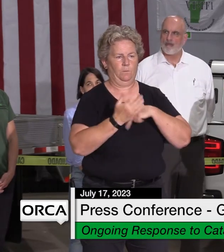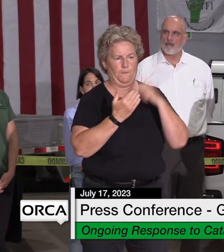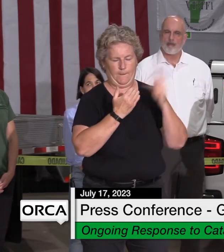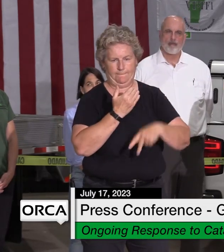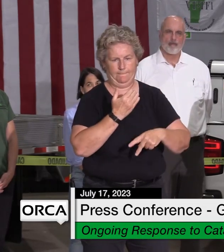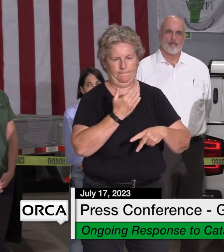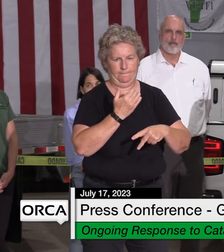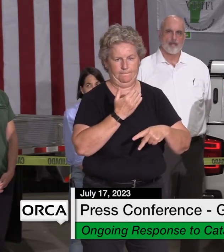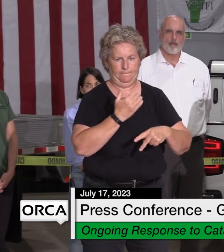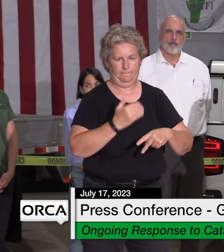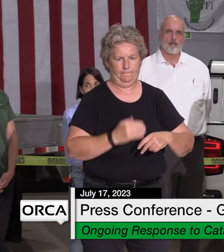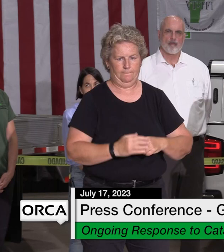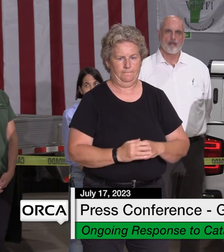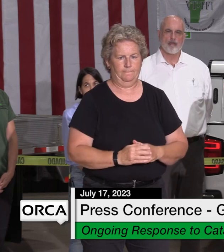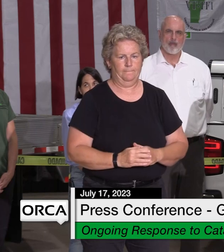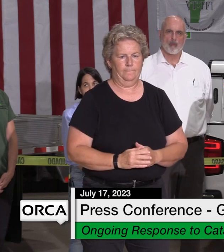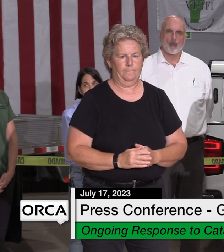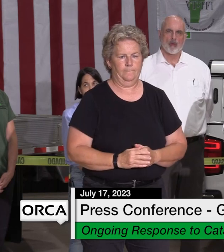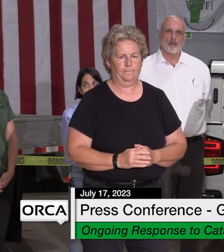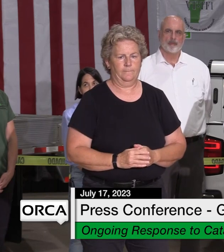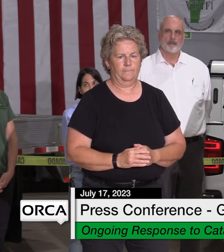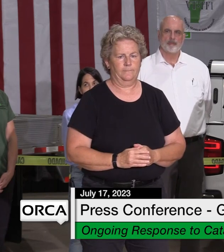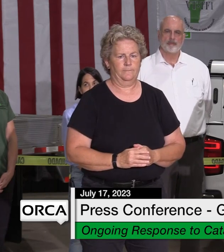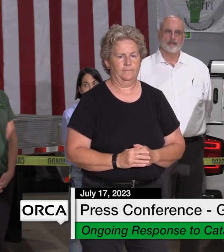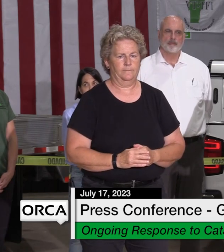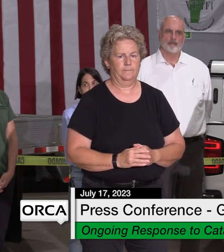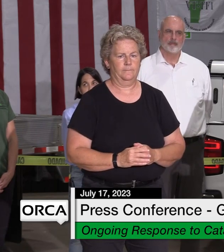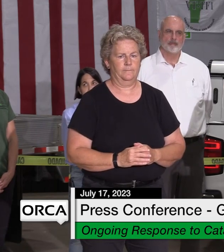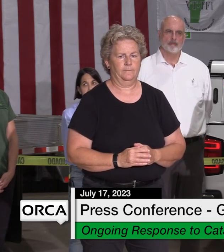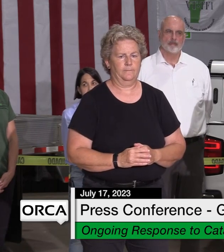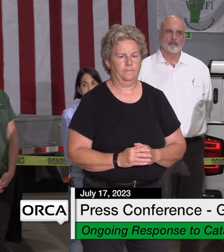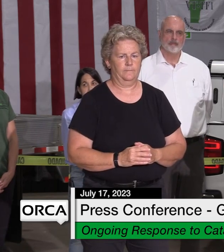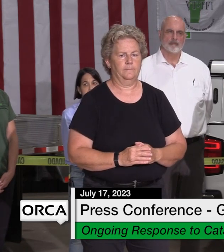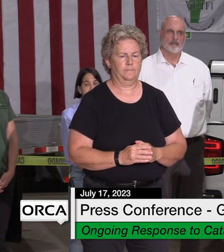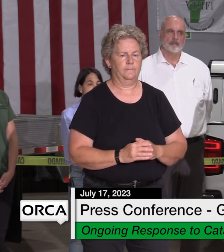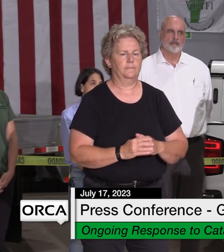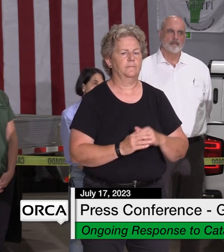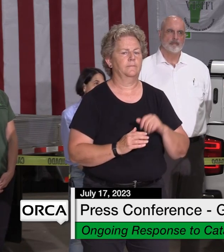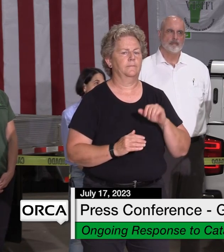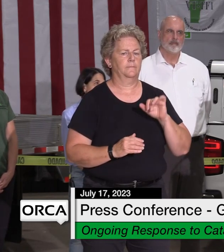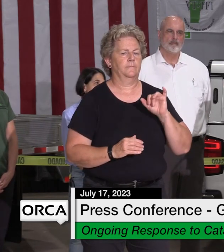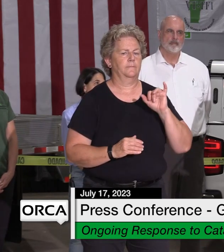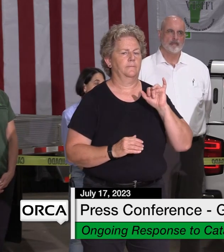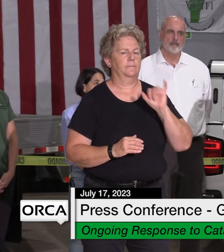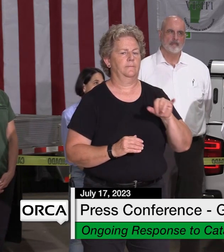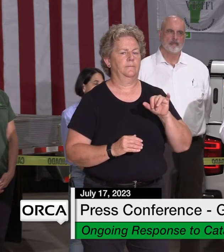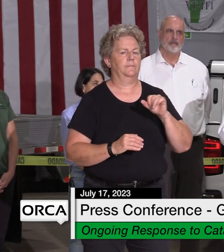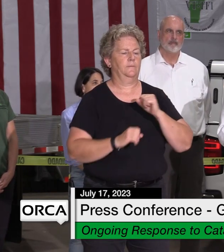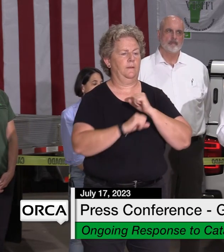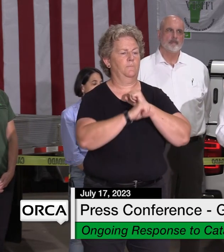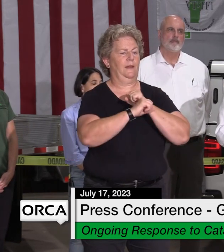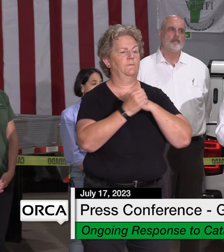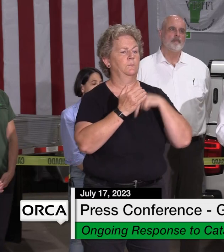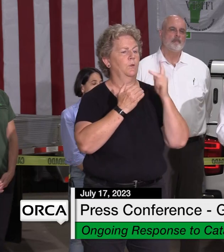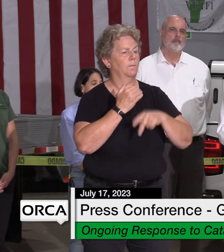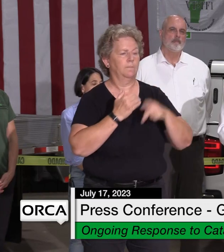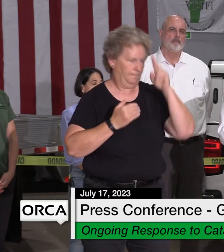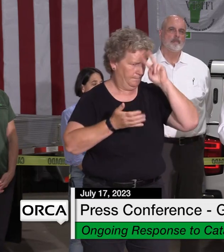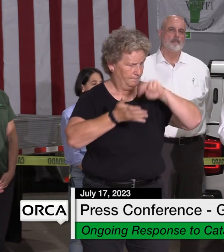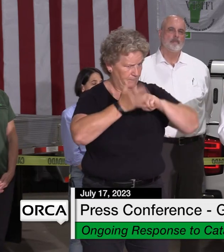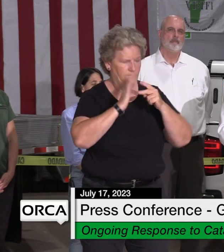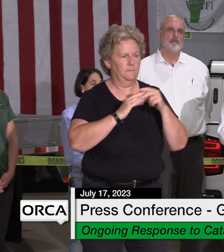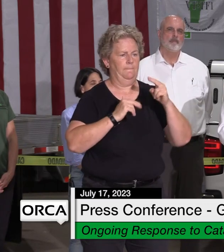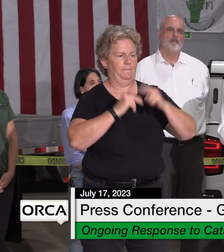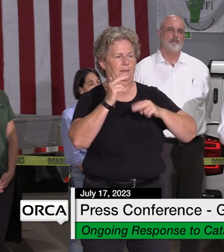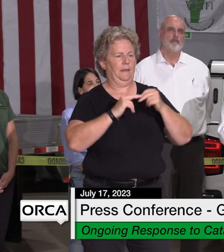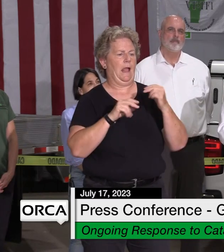tribal governments, state DOTs, certainly I expect this region to produce competitive applications. I want to invite everybody